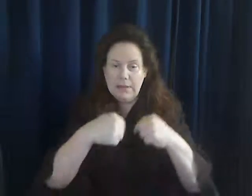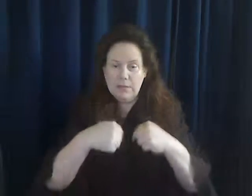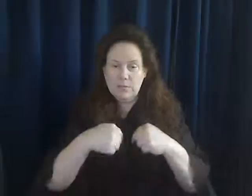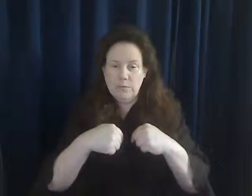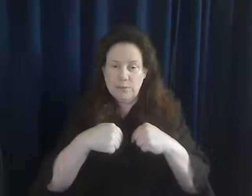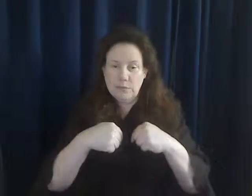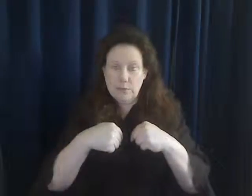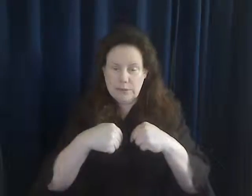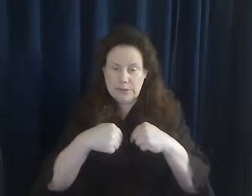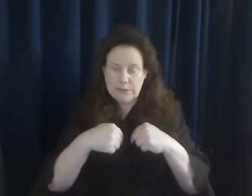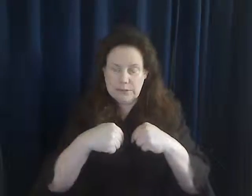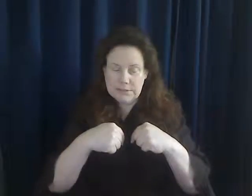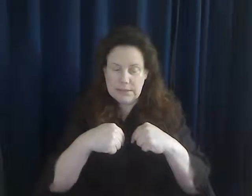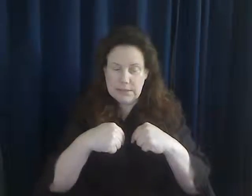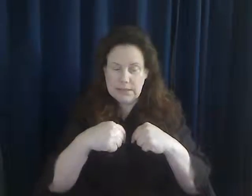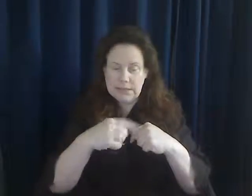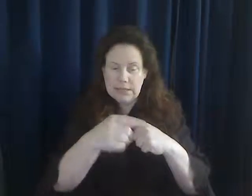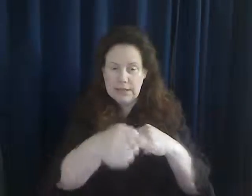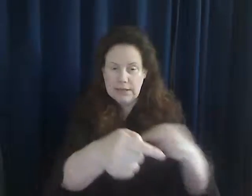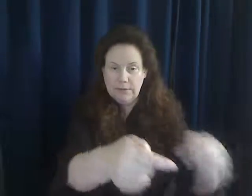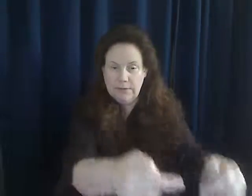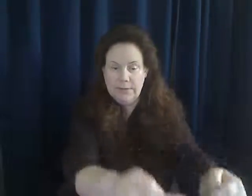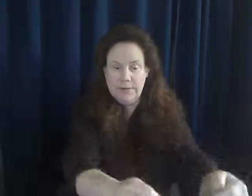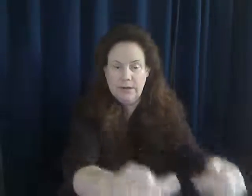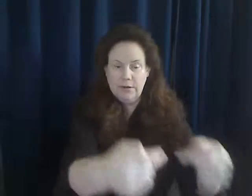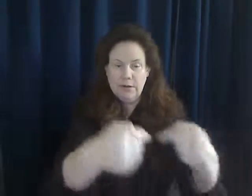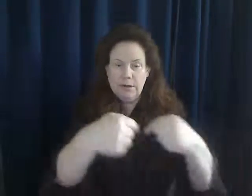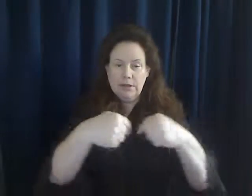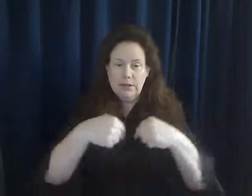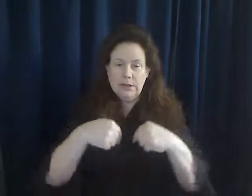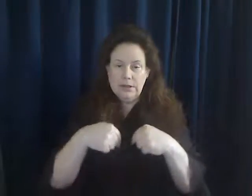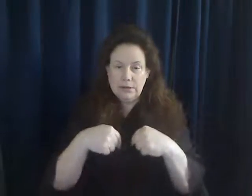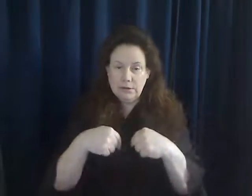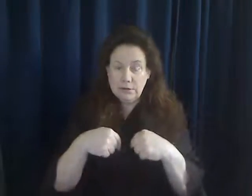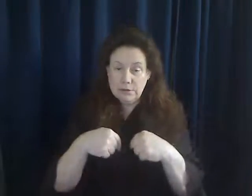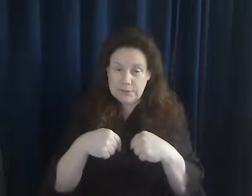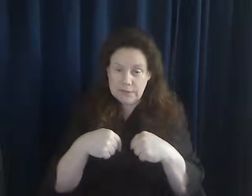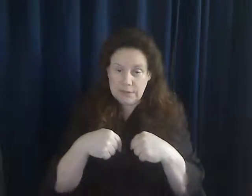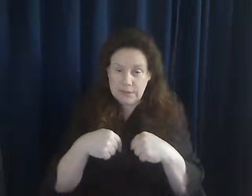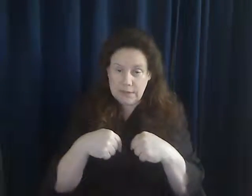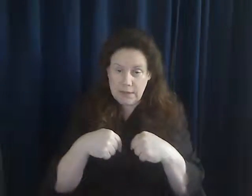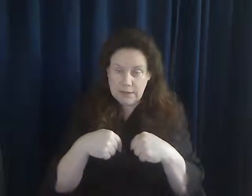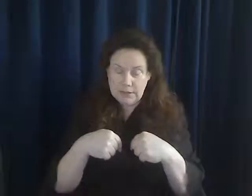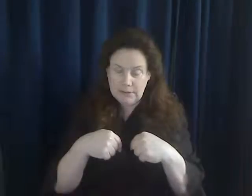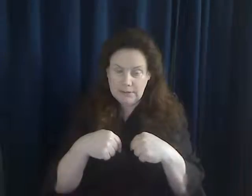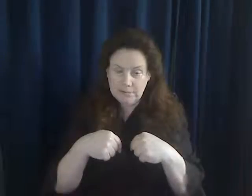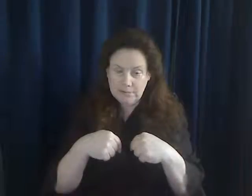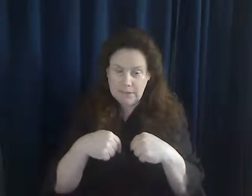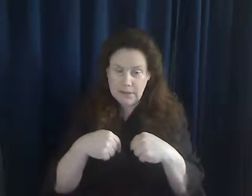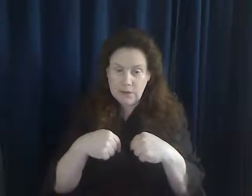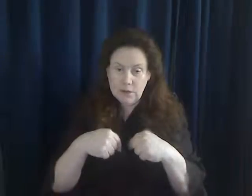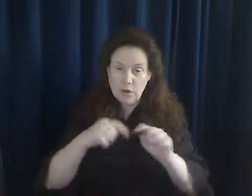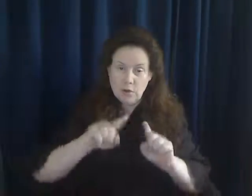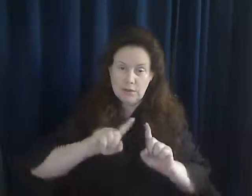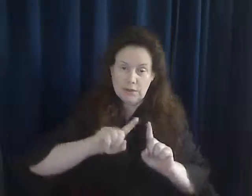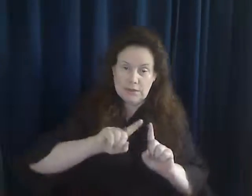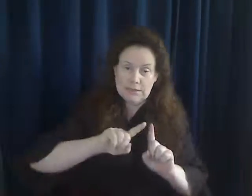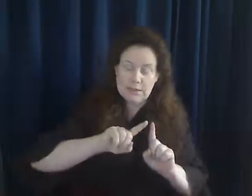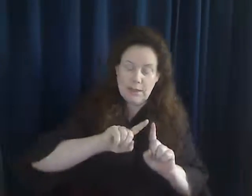coming with two pointers indicating from there, here, close to me, coming. Going is the